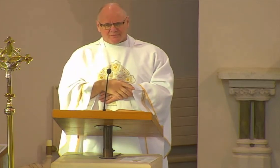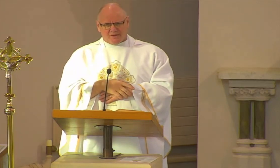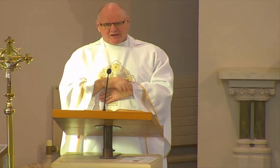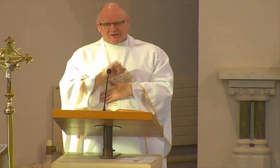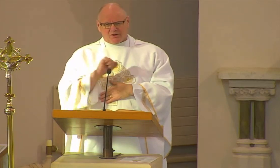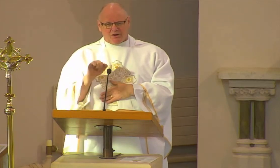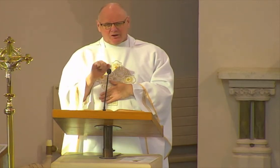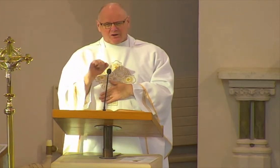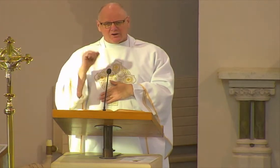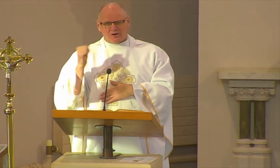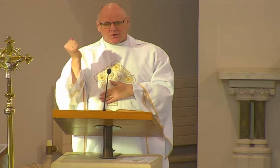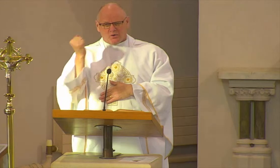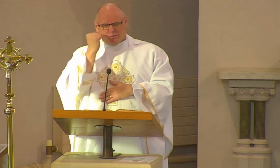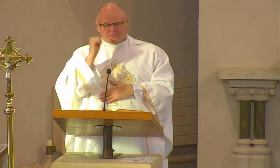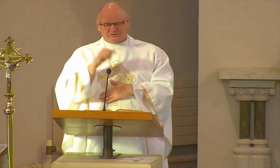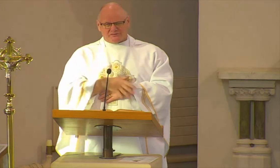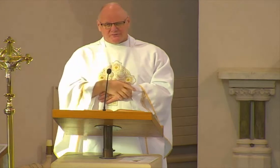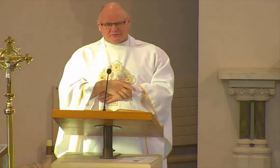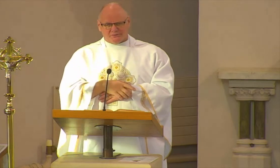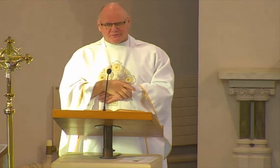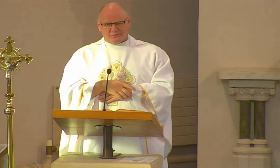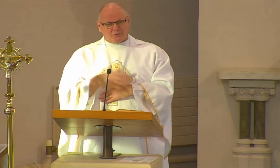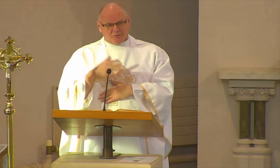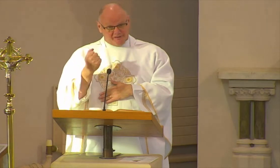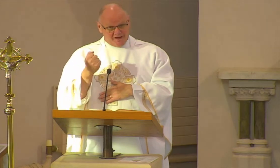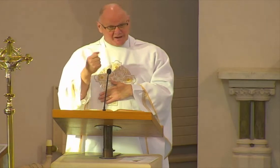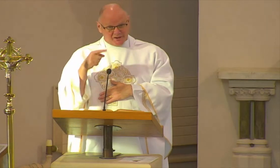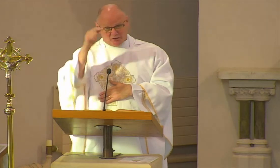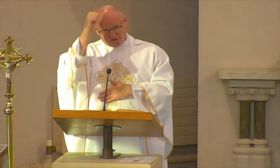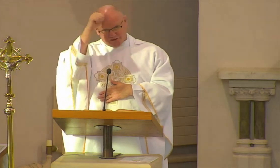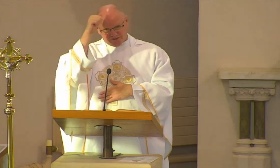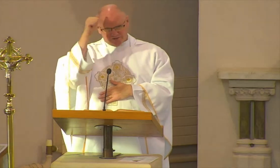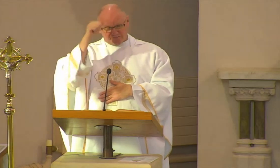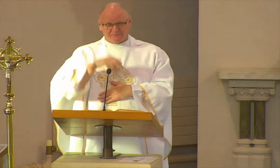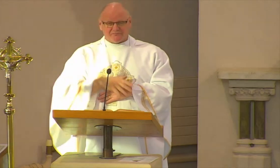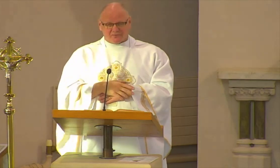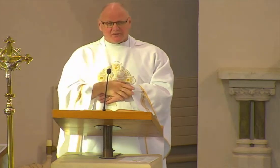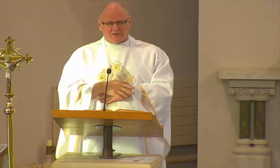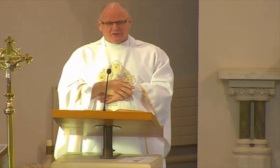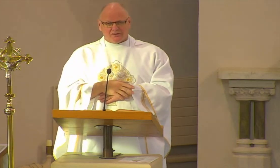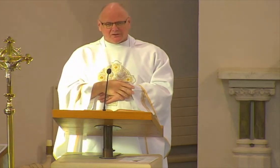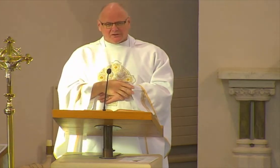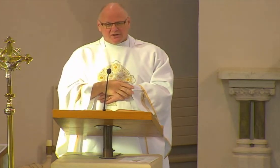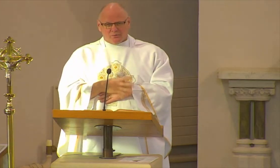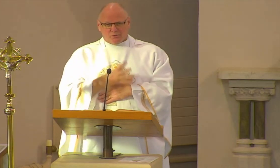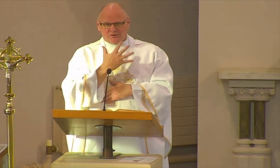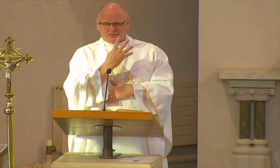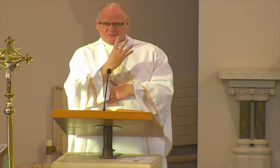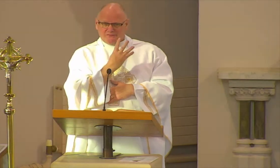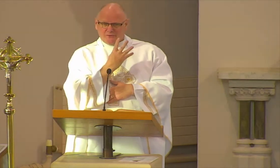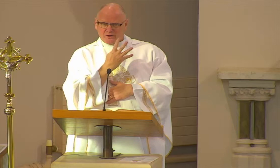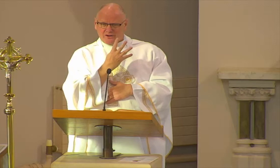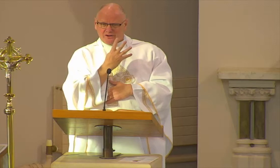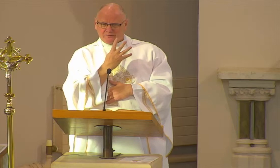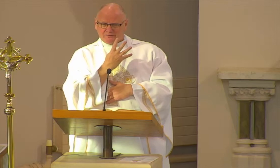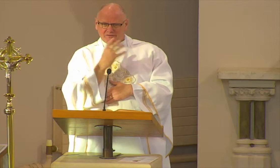in our homes. We've had an ordination. It was 40